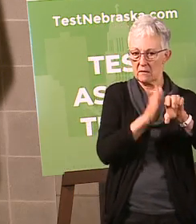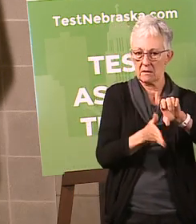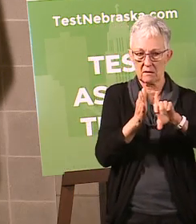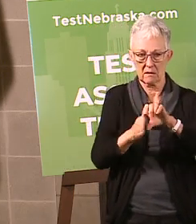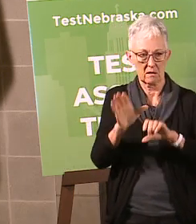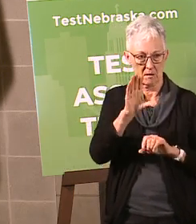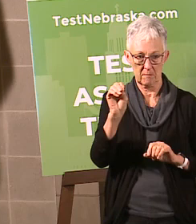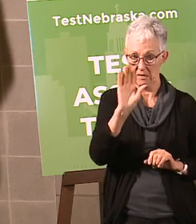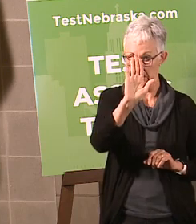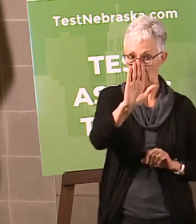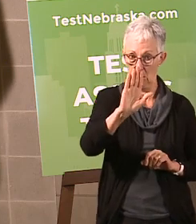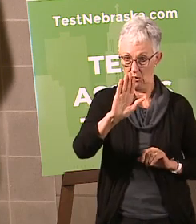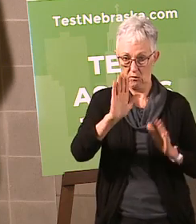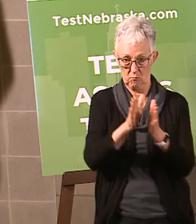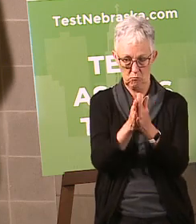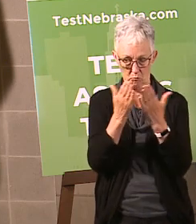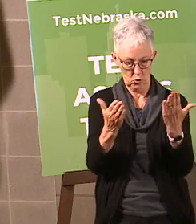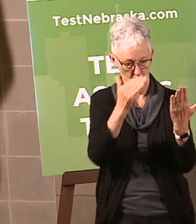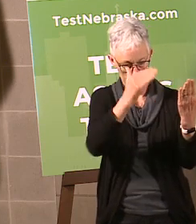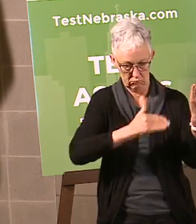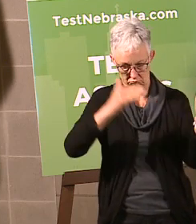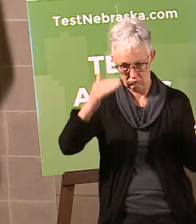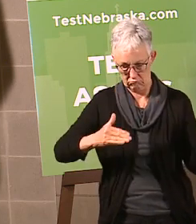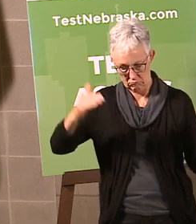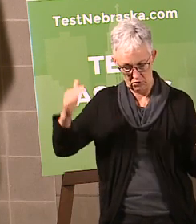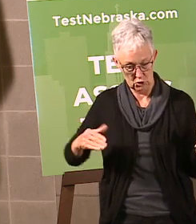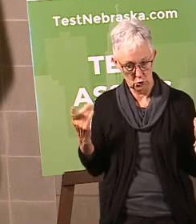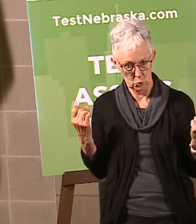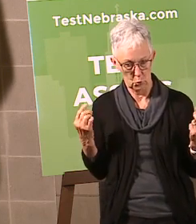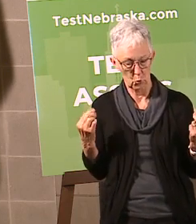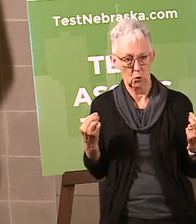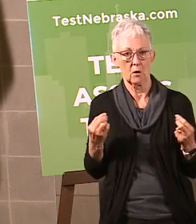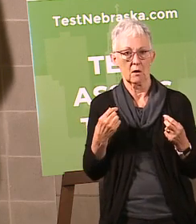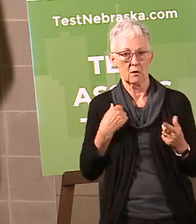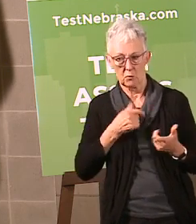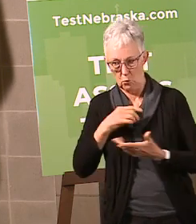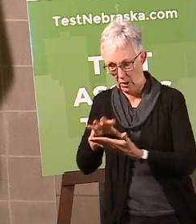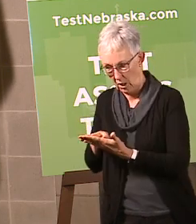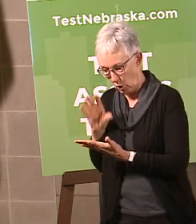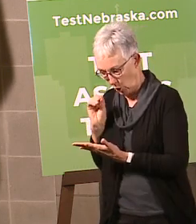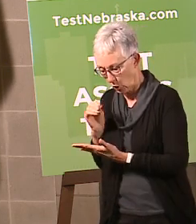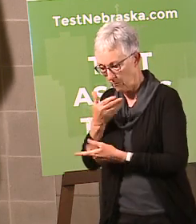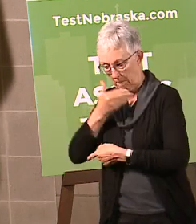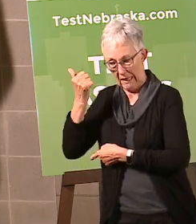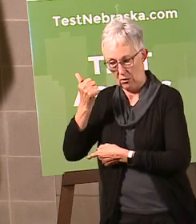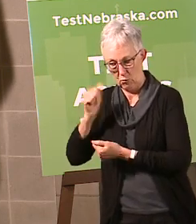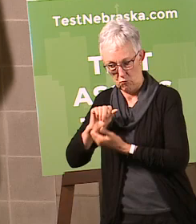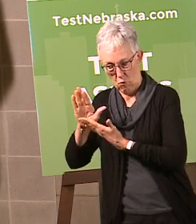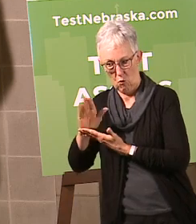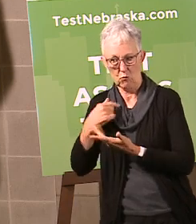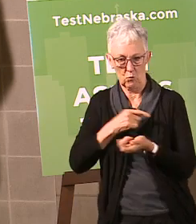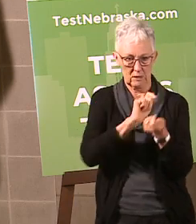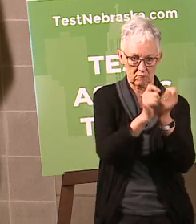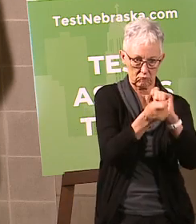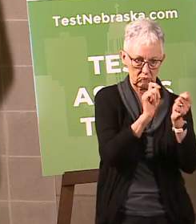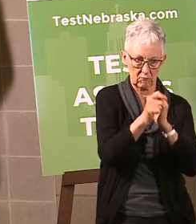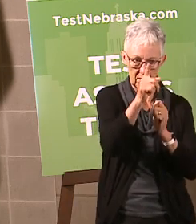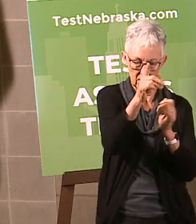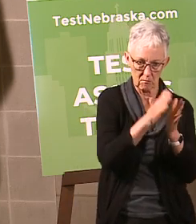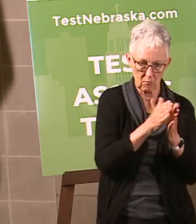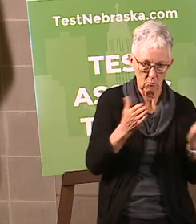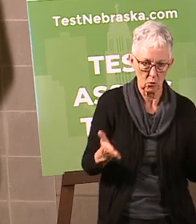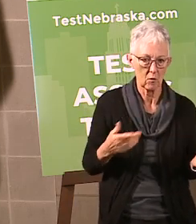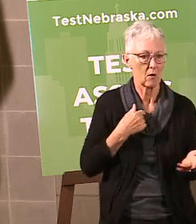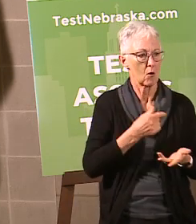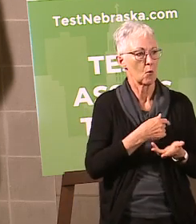continually evolving playbook. So as we learn things, that gets updated, and we share that with the food processors. We have weekly calls to be able